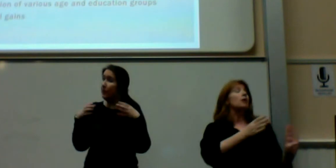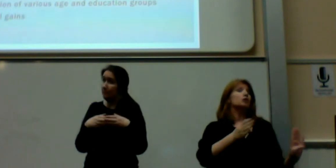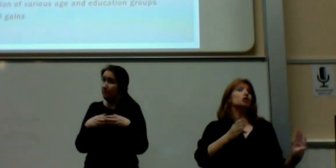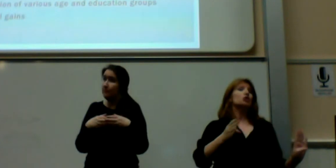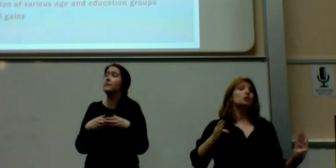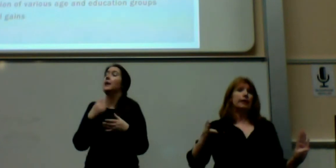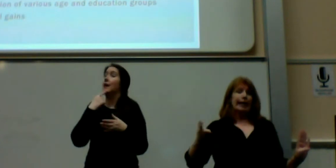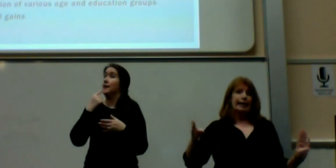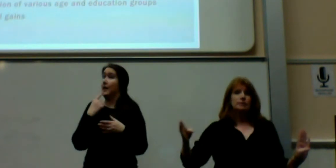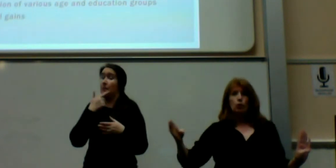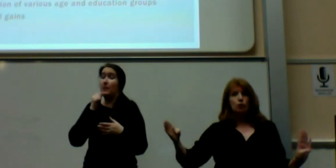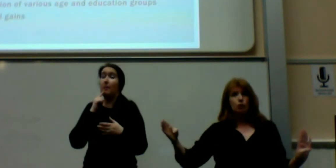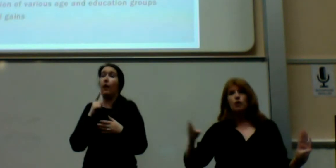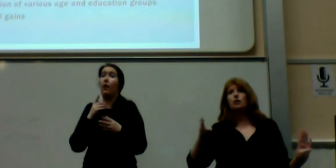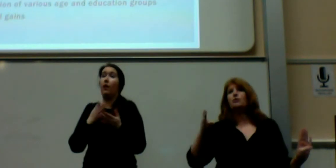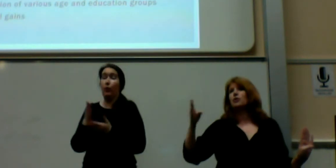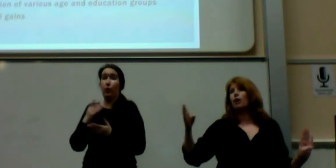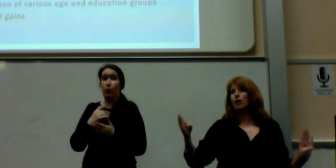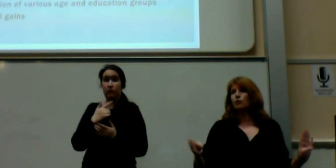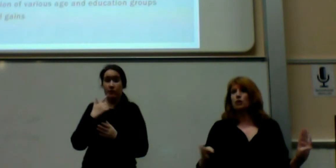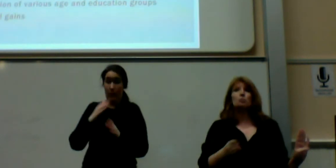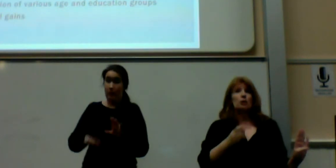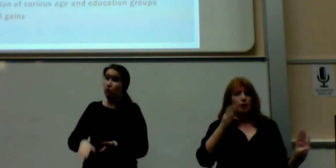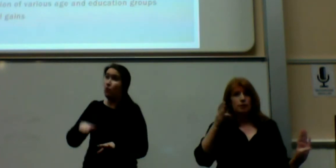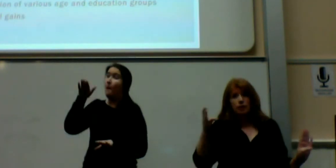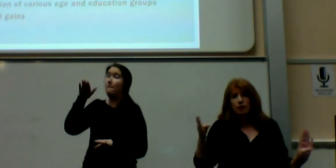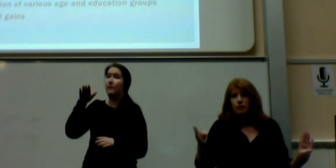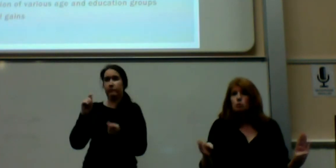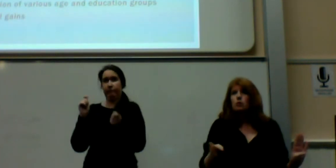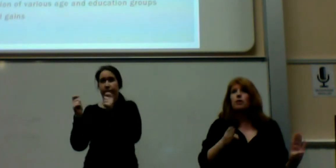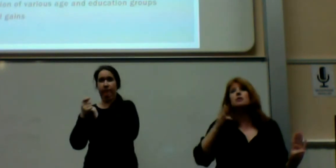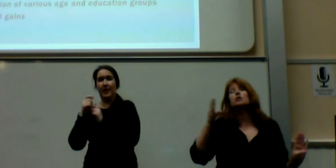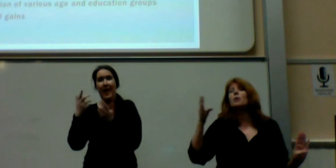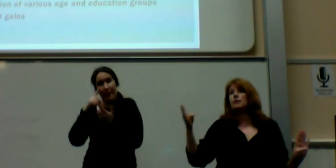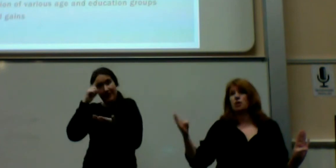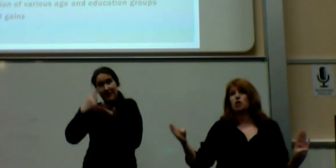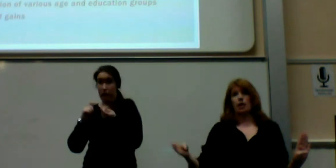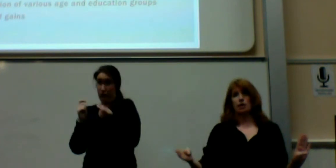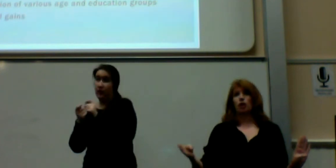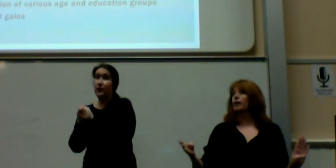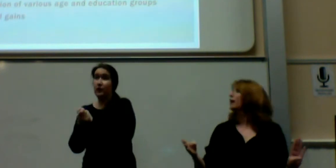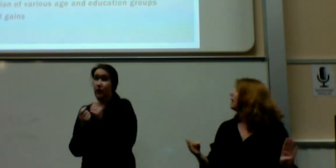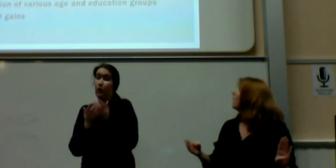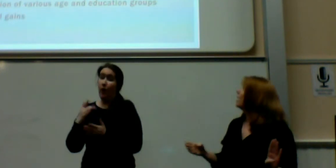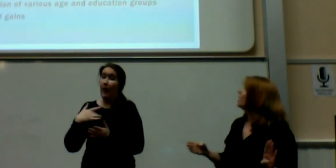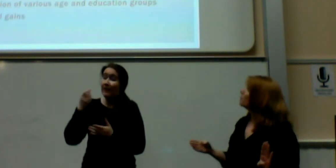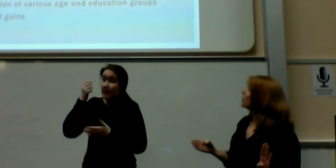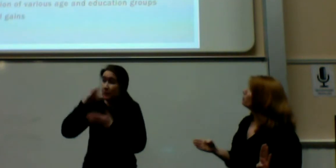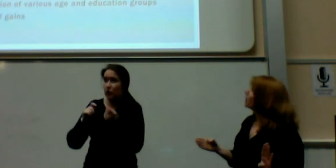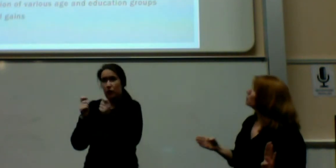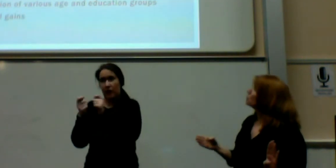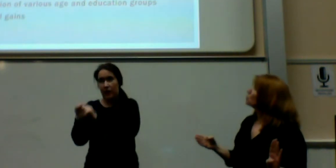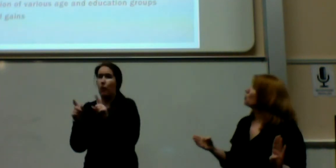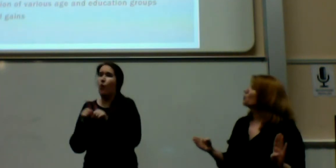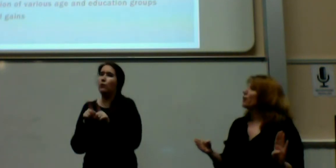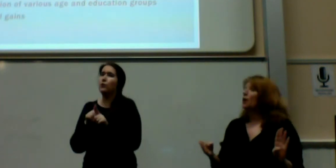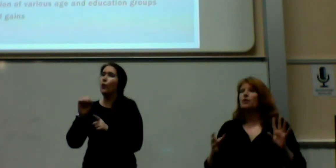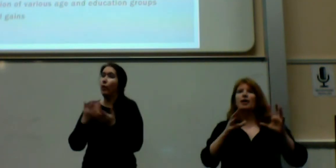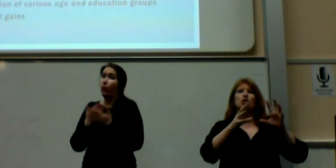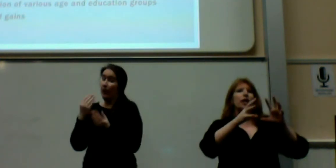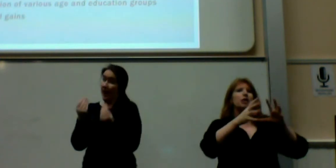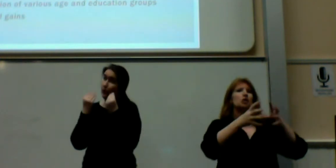people make longitudinal gains over years of experience, life experience, as well as education. They've been able to